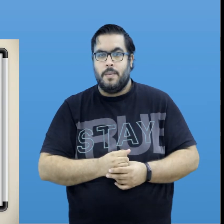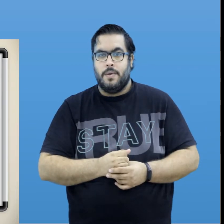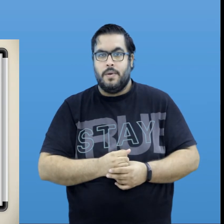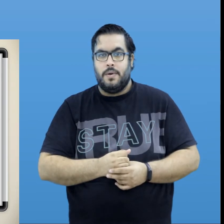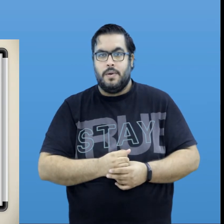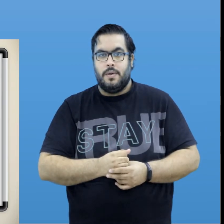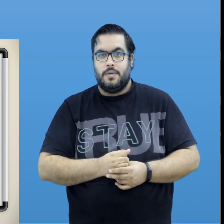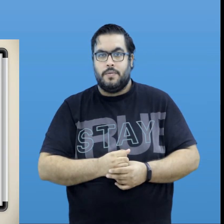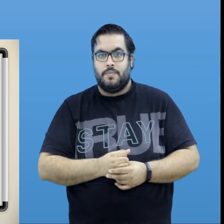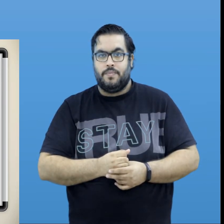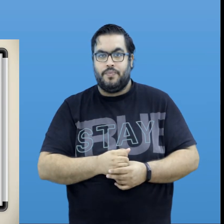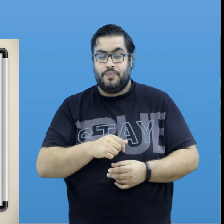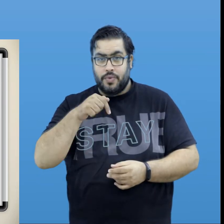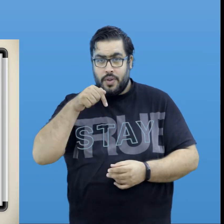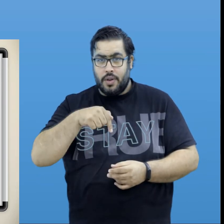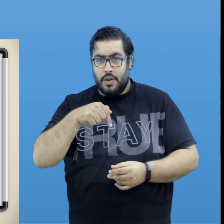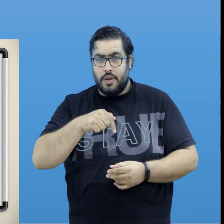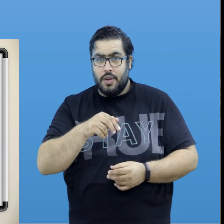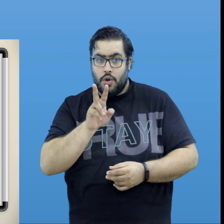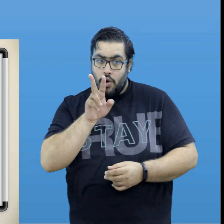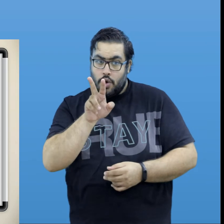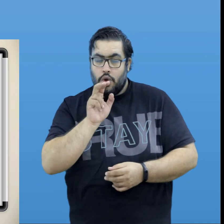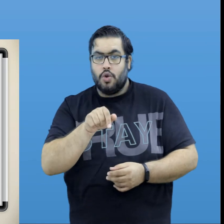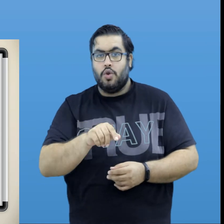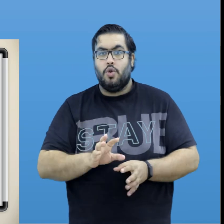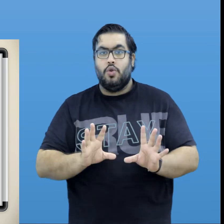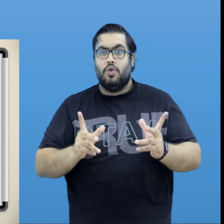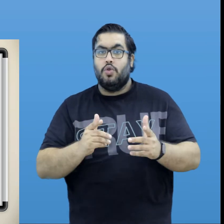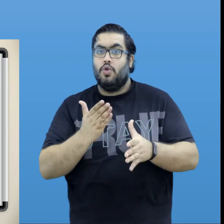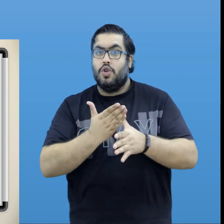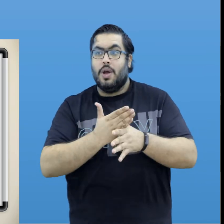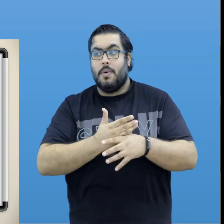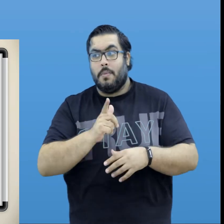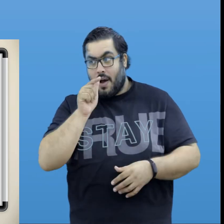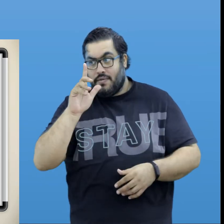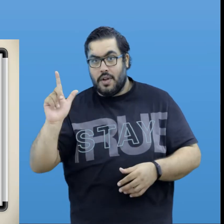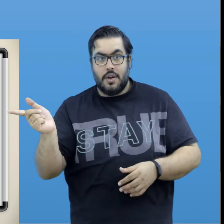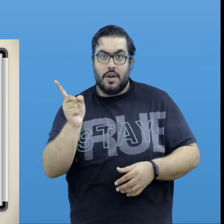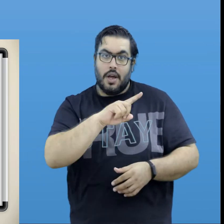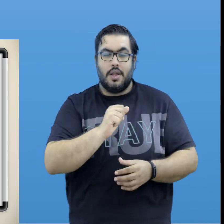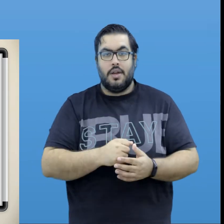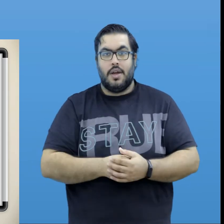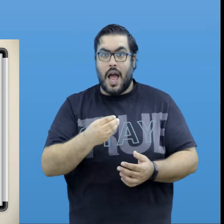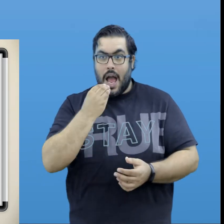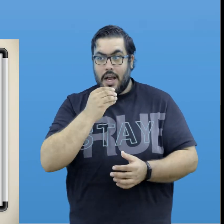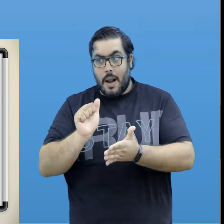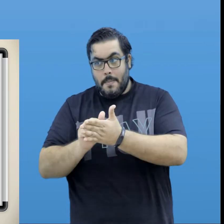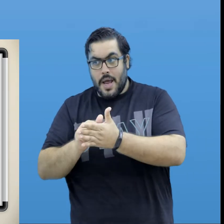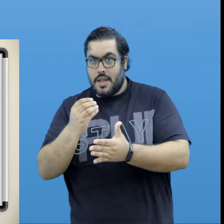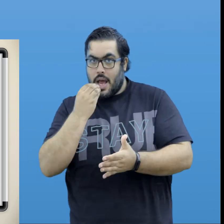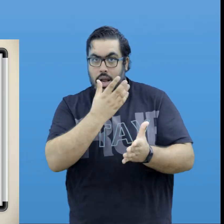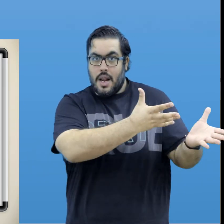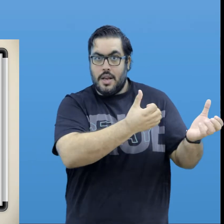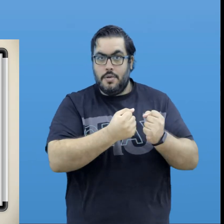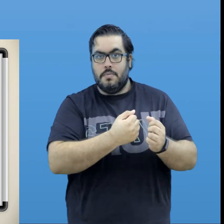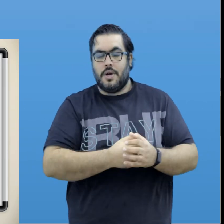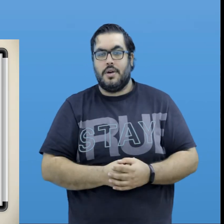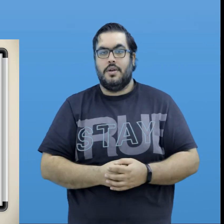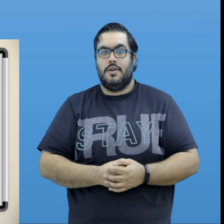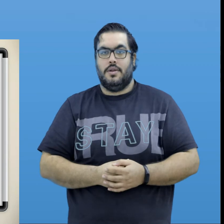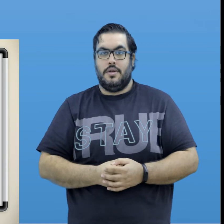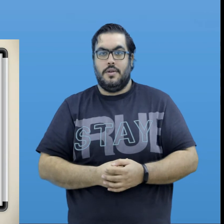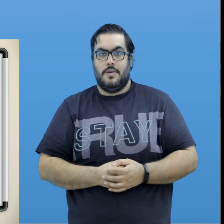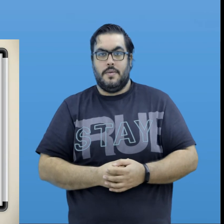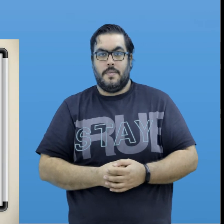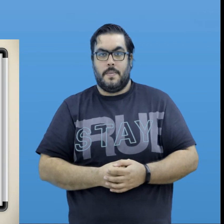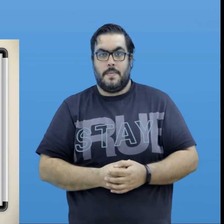quick decisions. I'll give you a few seconds to do a paraphrase of your own, then let's look at the paraphrase together.